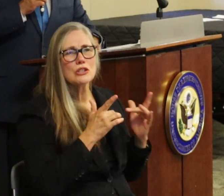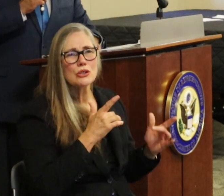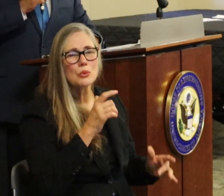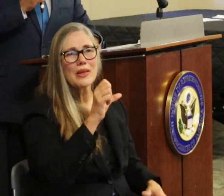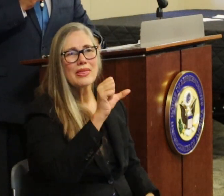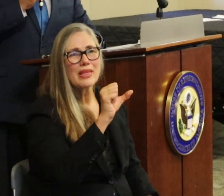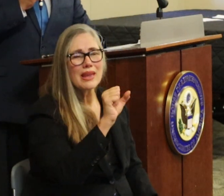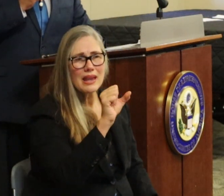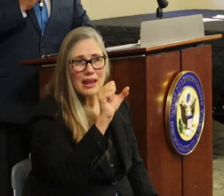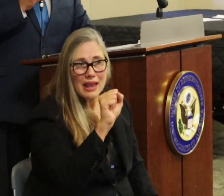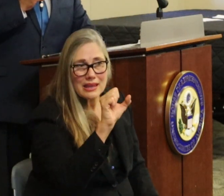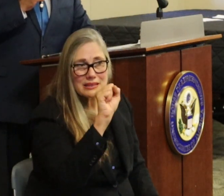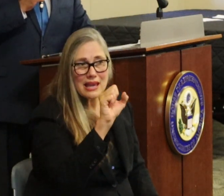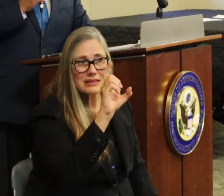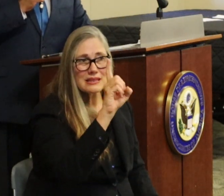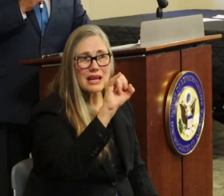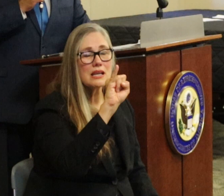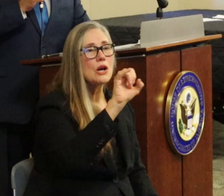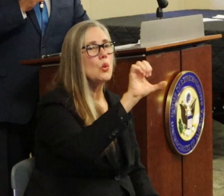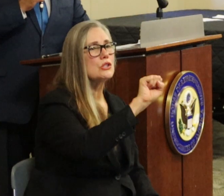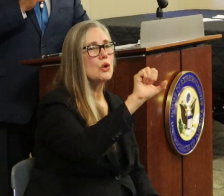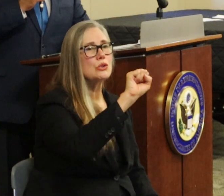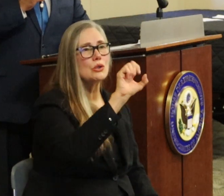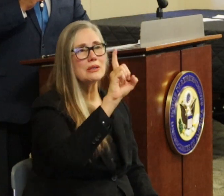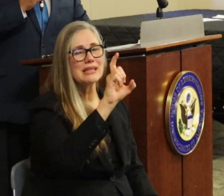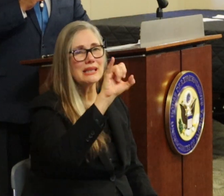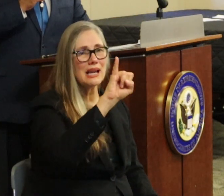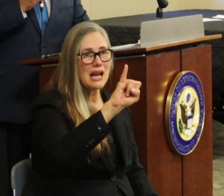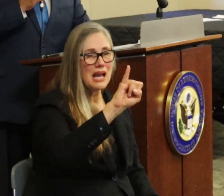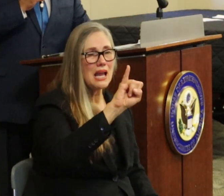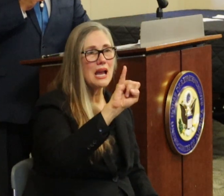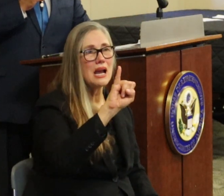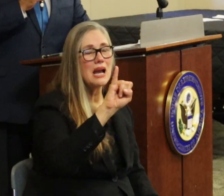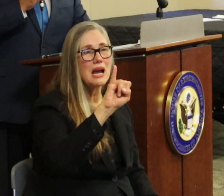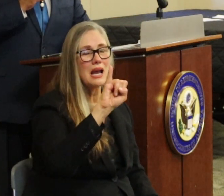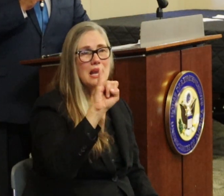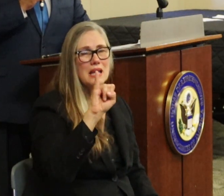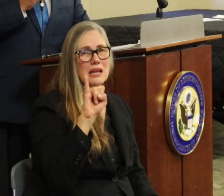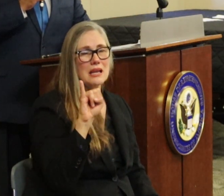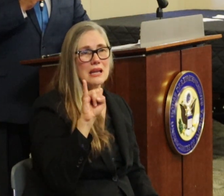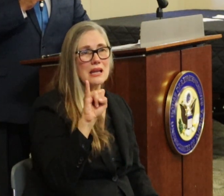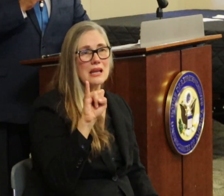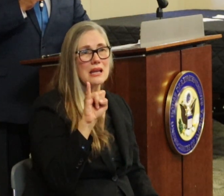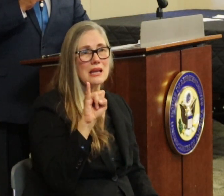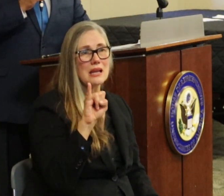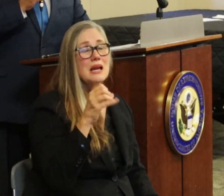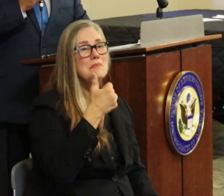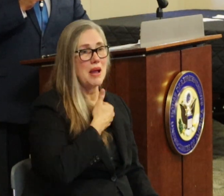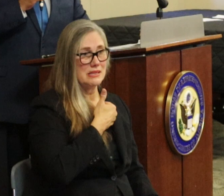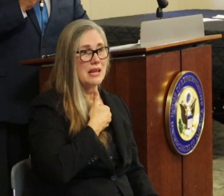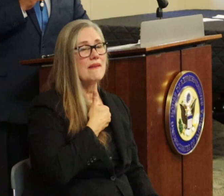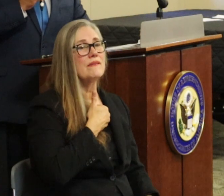times? SSDI, help me out. Social Security. I have a disability claim that